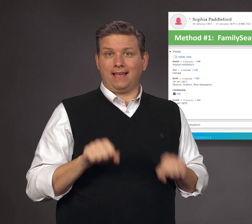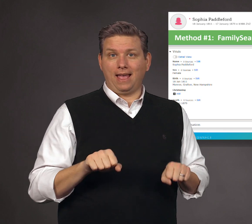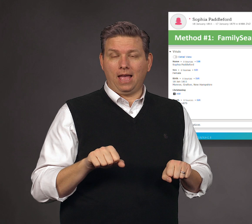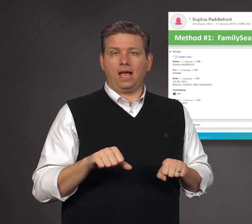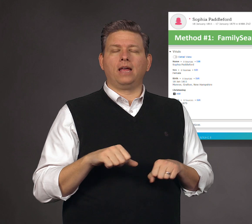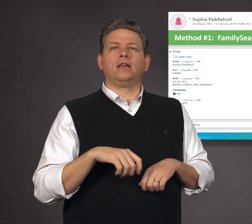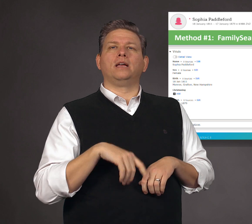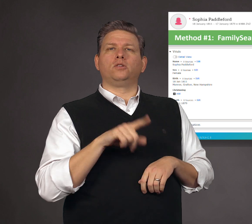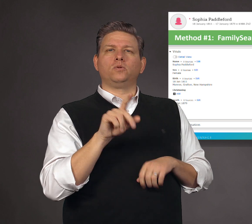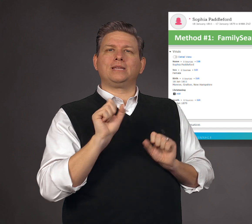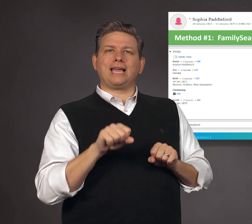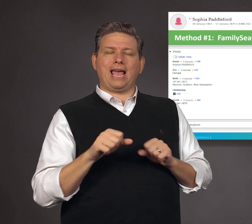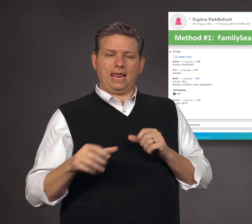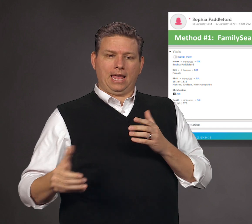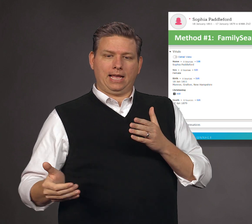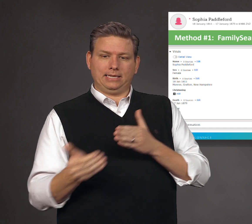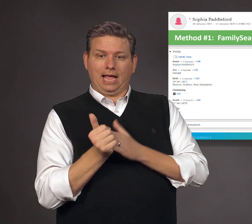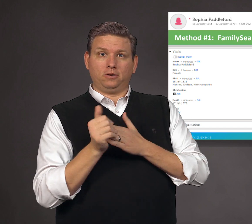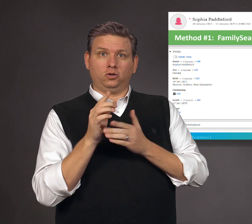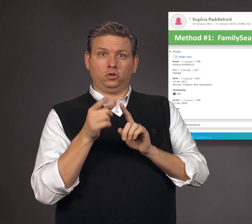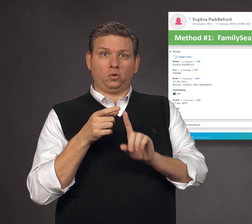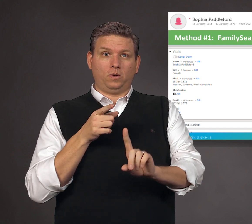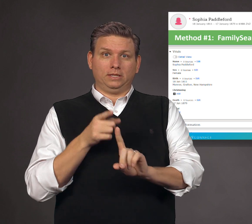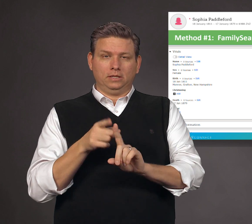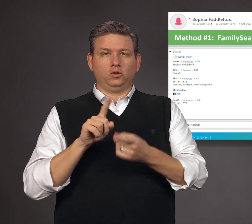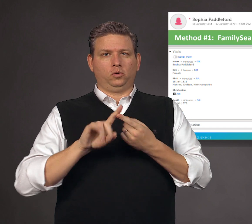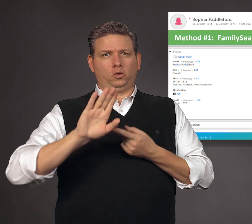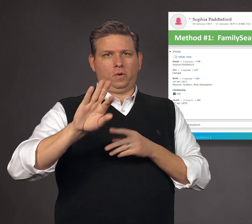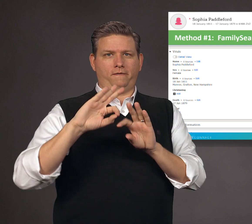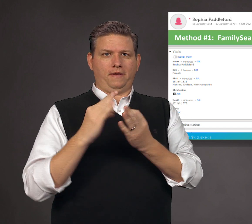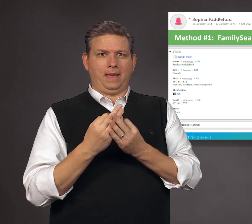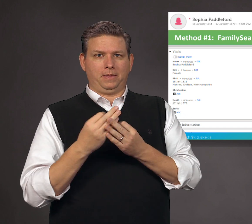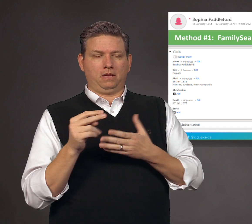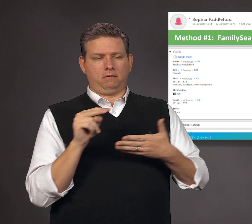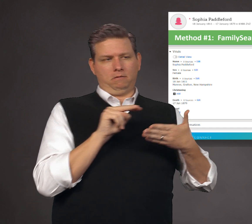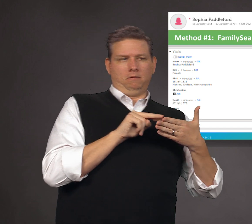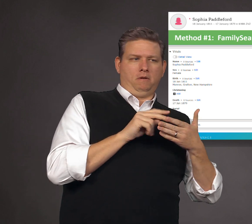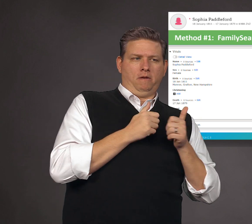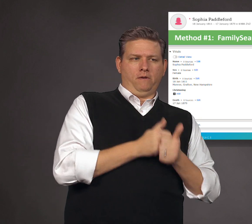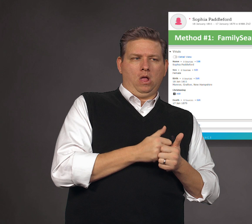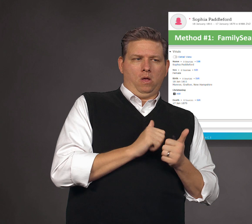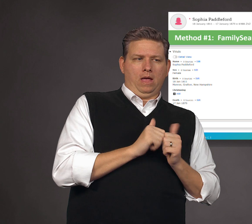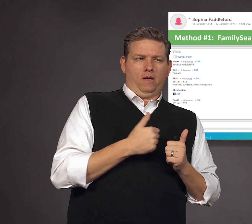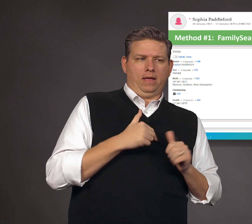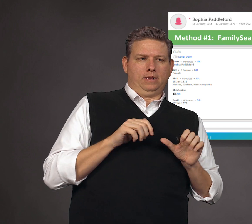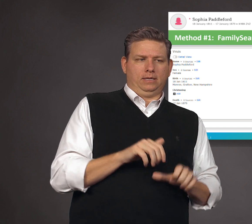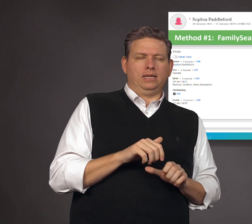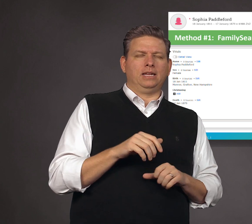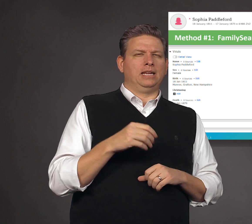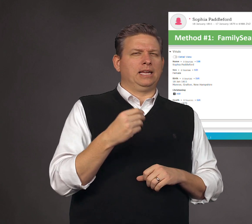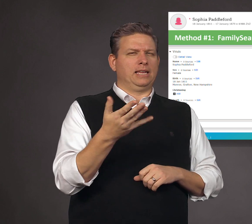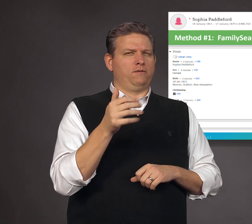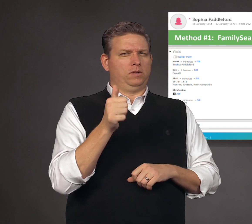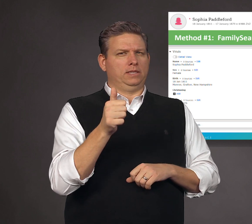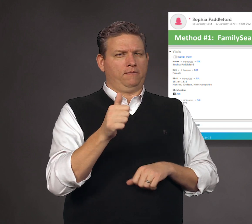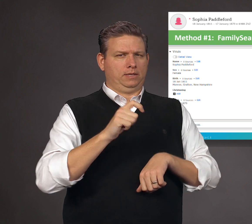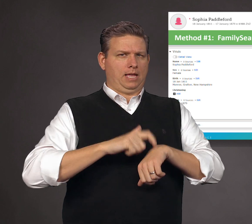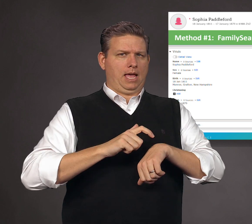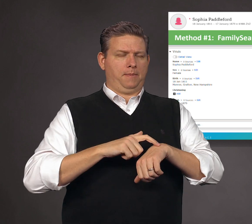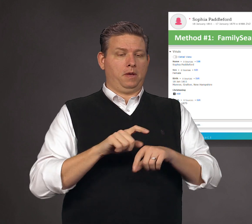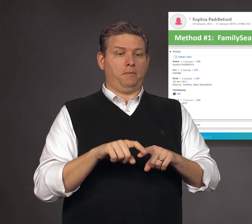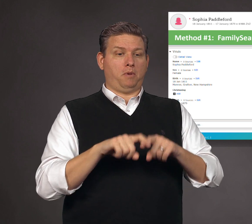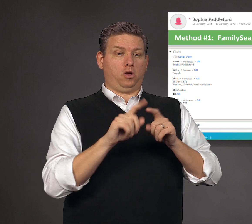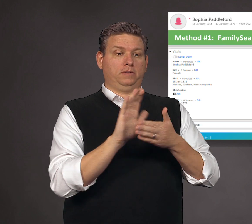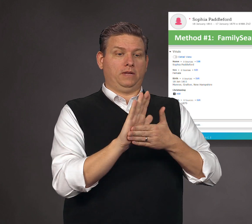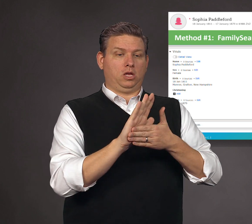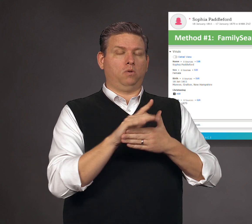steps while attaching sources to one of your ancestors. Pause the video to give yourself time to complete each step. The first method